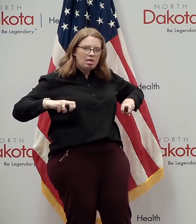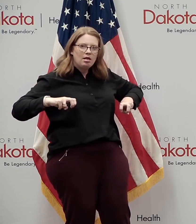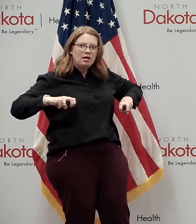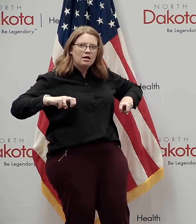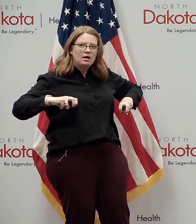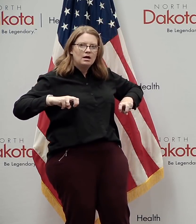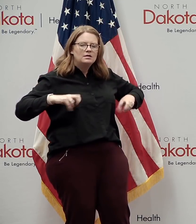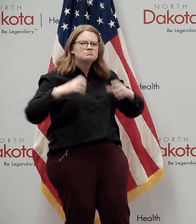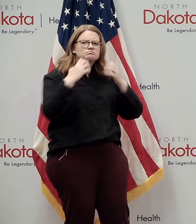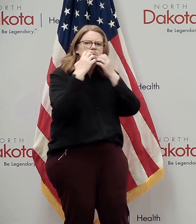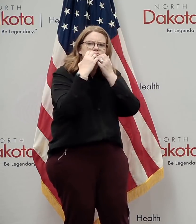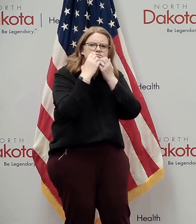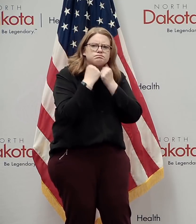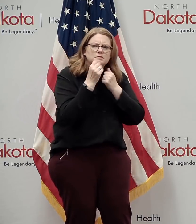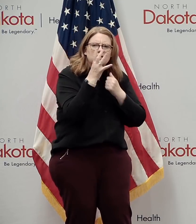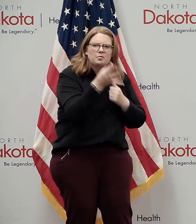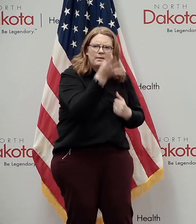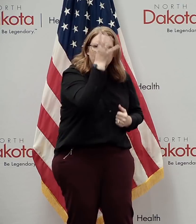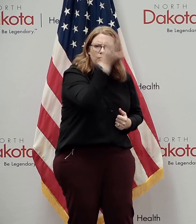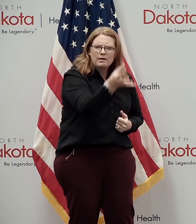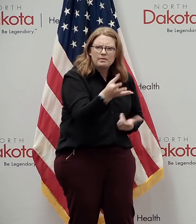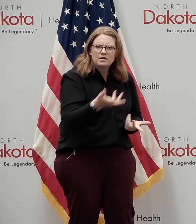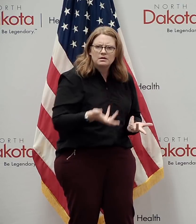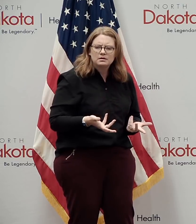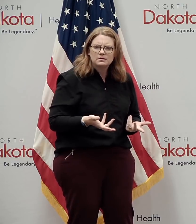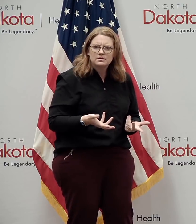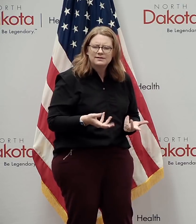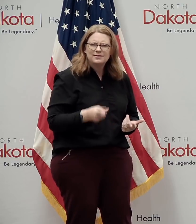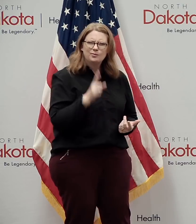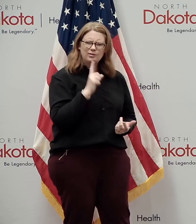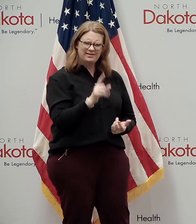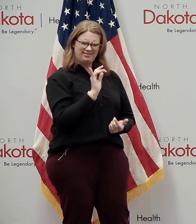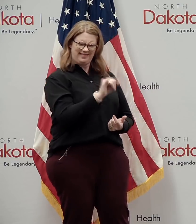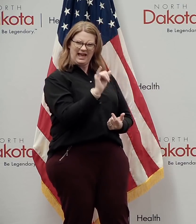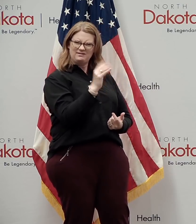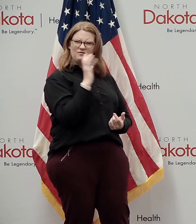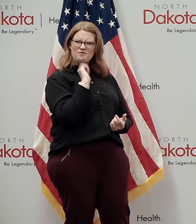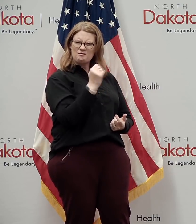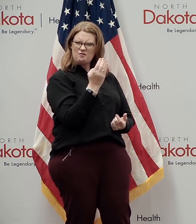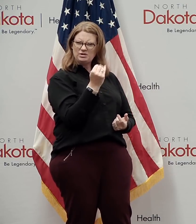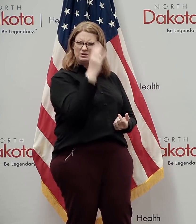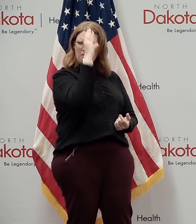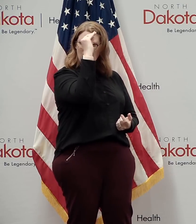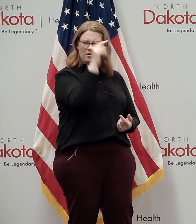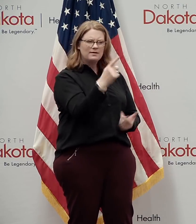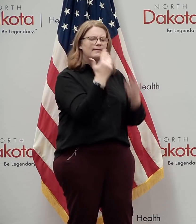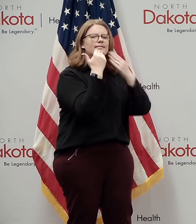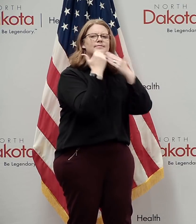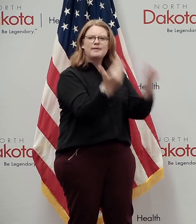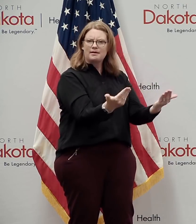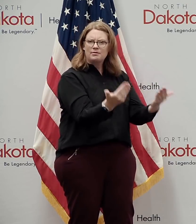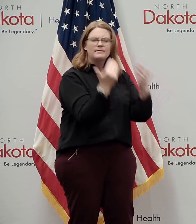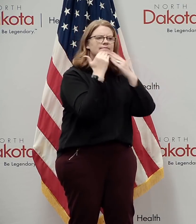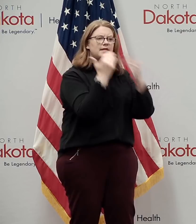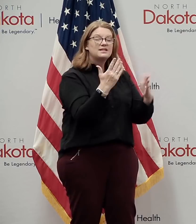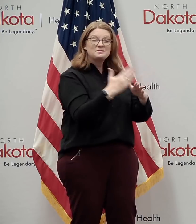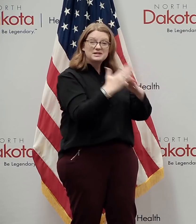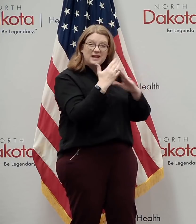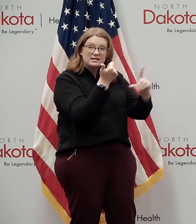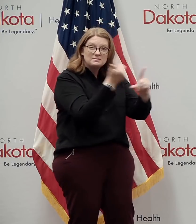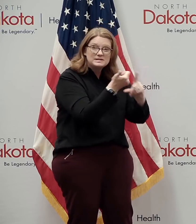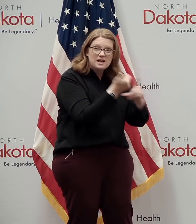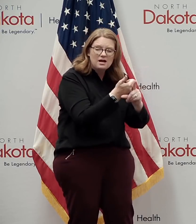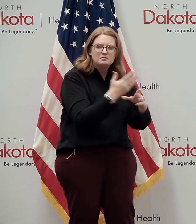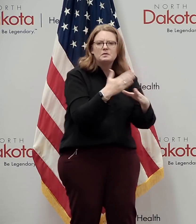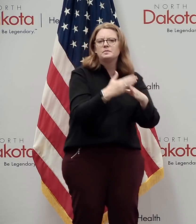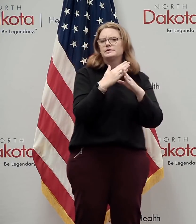because he cares and loves about his grandparents. We should be thanking that teenager and everyone who's wearing a mask, because they're not only protecting themselves, but everybody